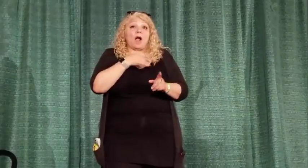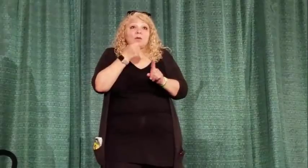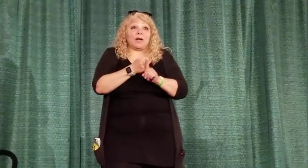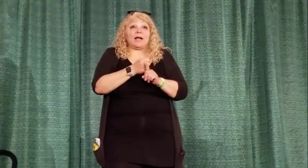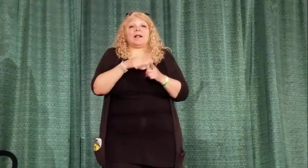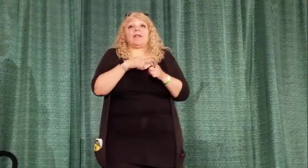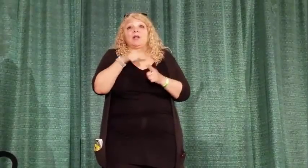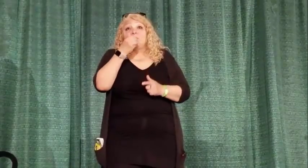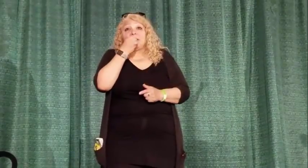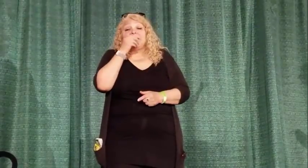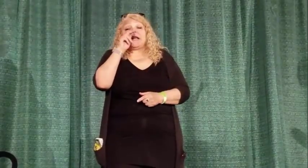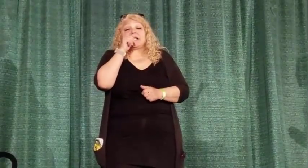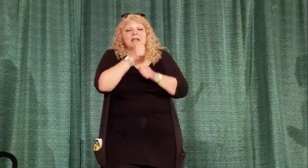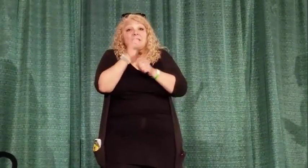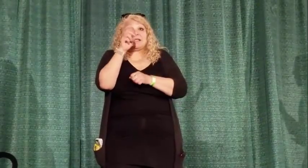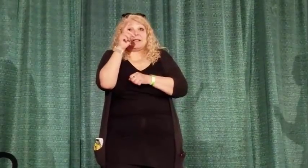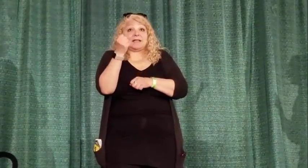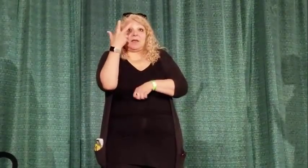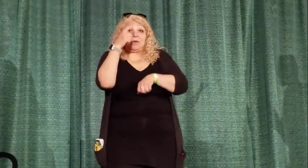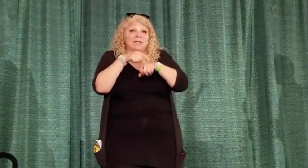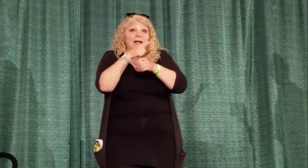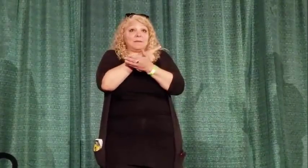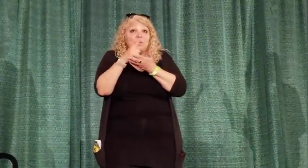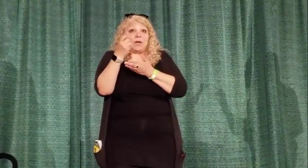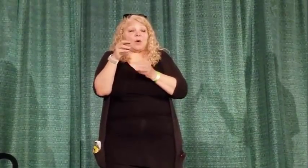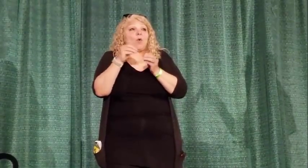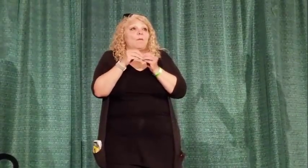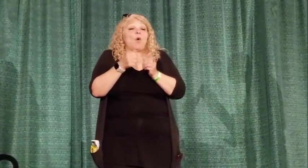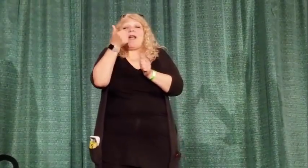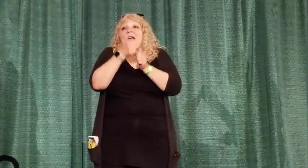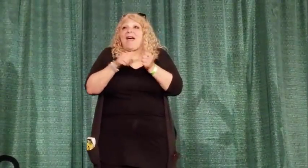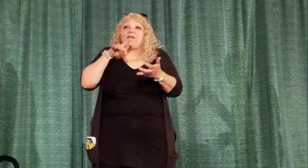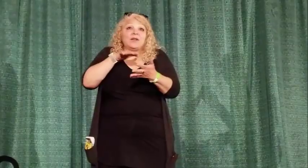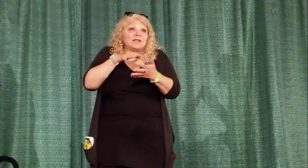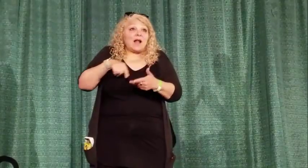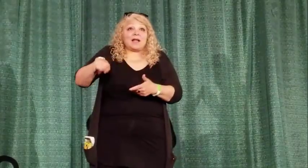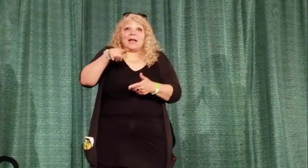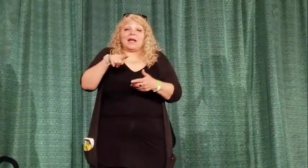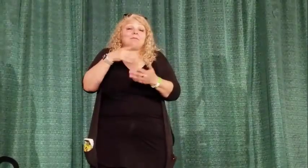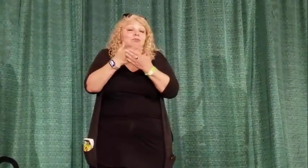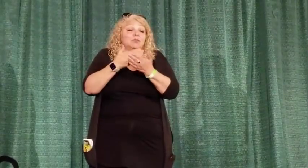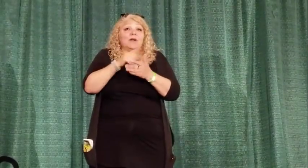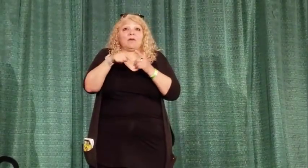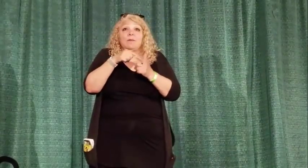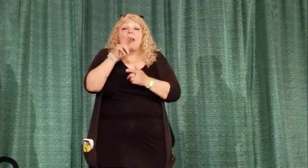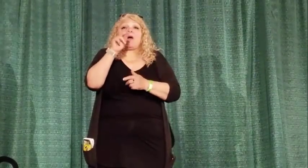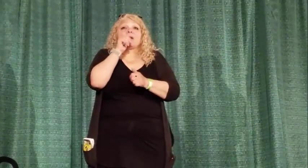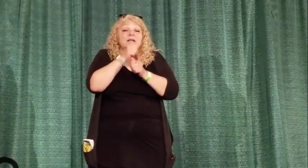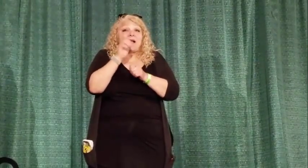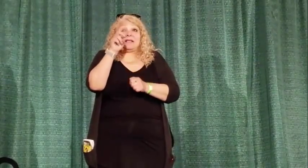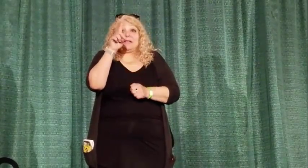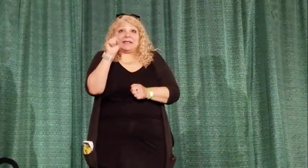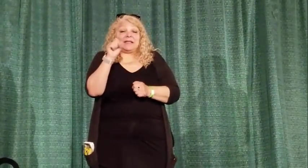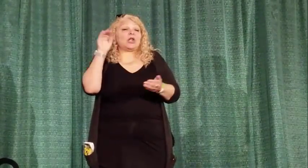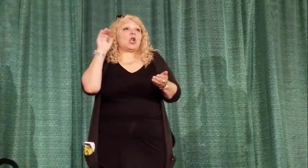seeds 3 times a week or more. Every study showed the same thing on those eating nuts and seeds: lower cardiovascular death and